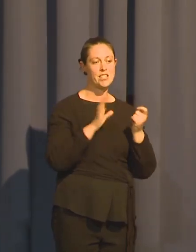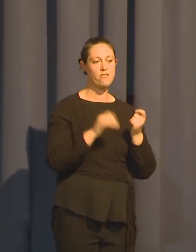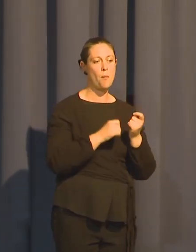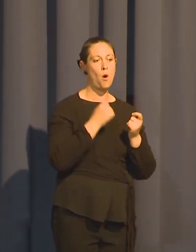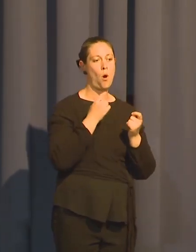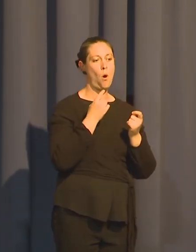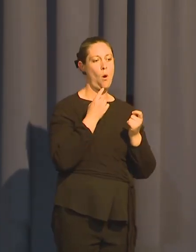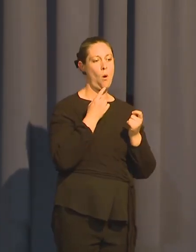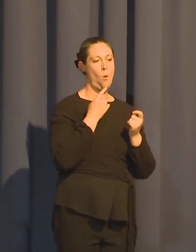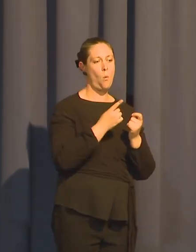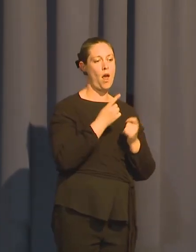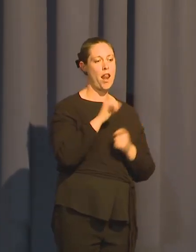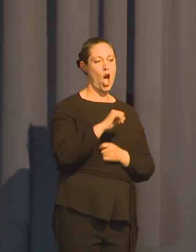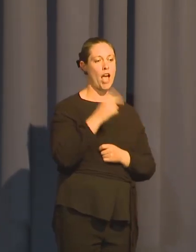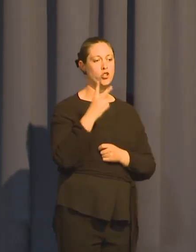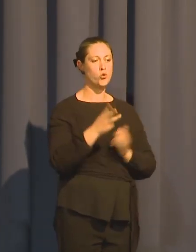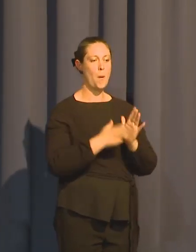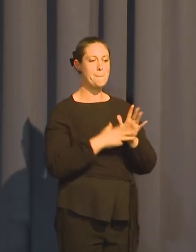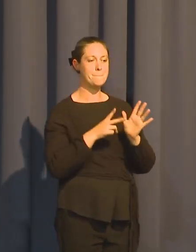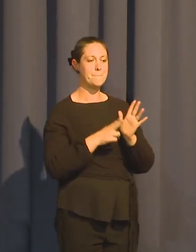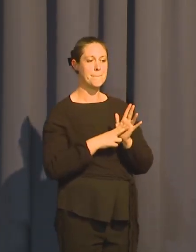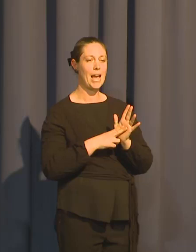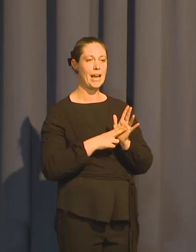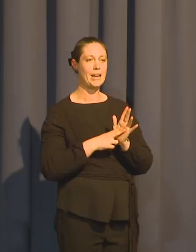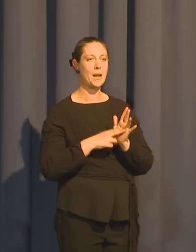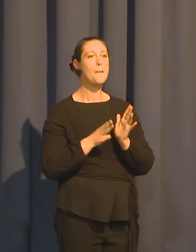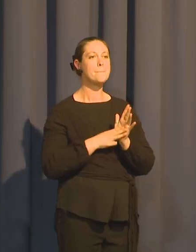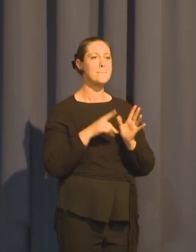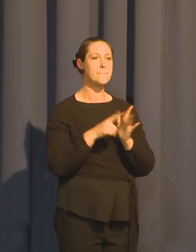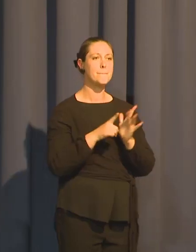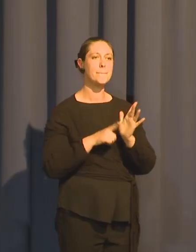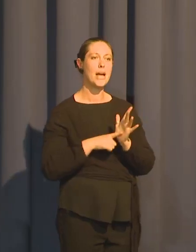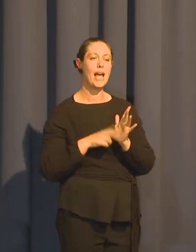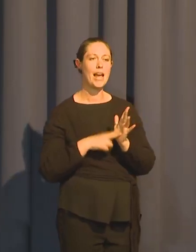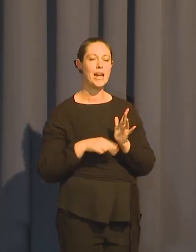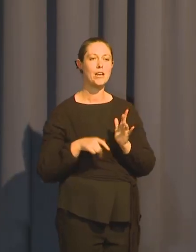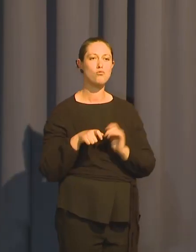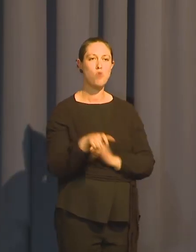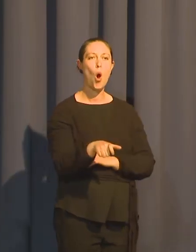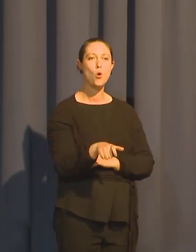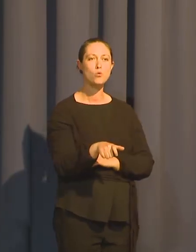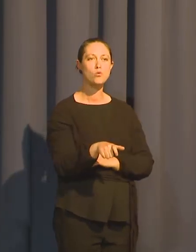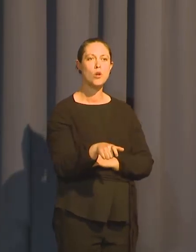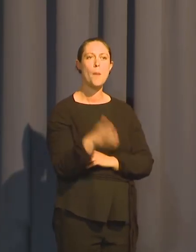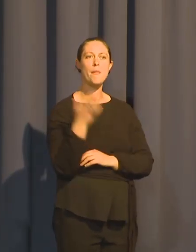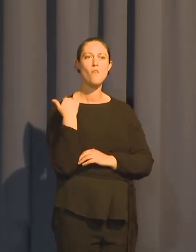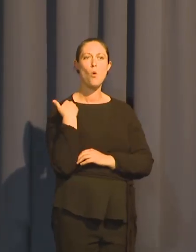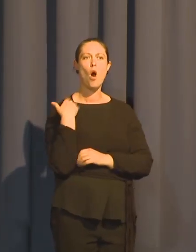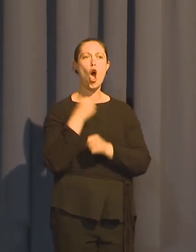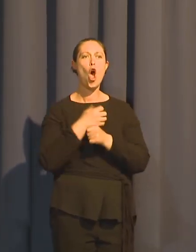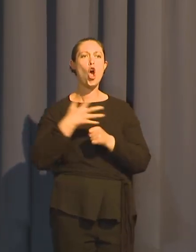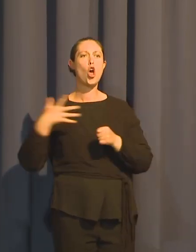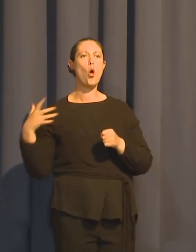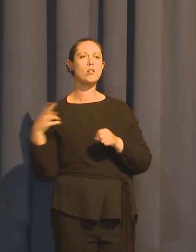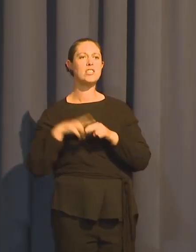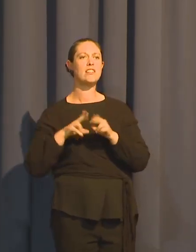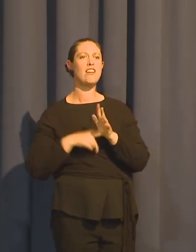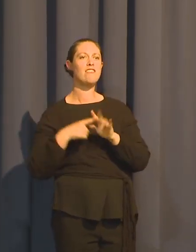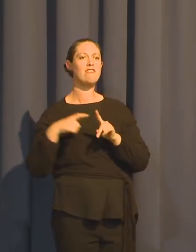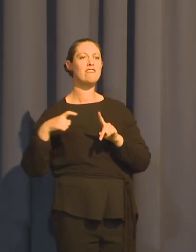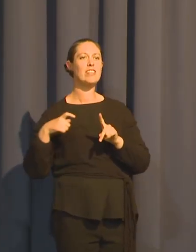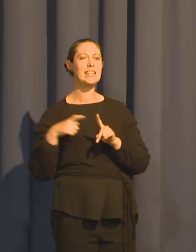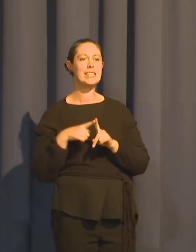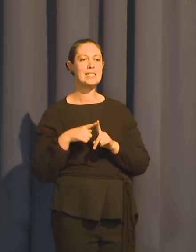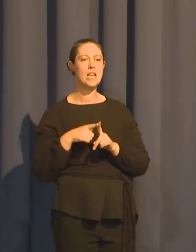Road, which is just across the road here. Originally we were sampling from the Golden Fleece Tavern, but we,